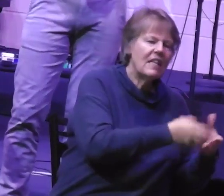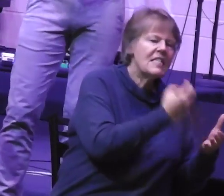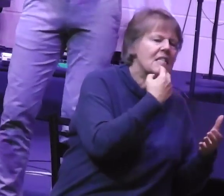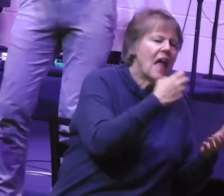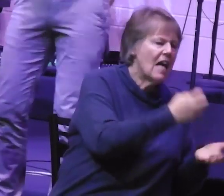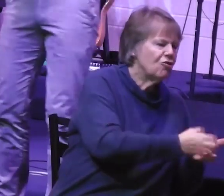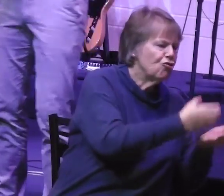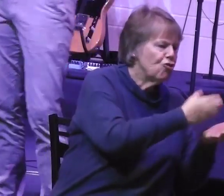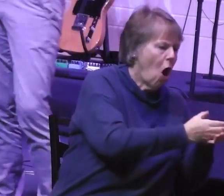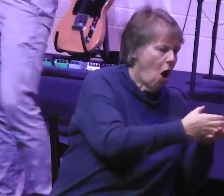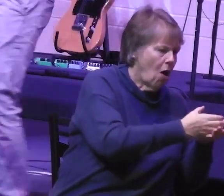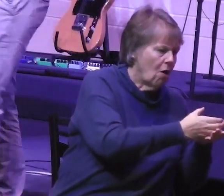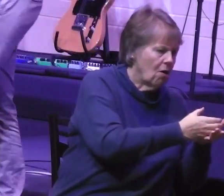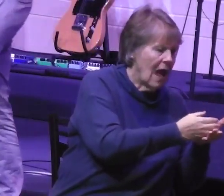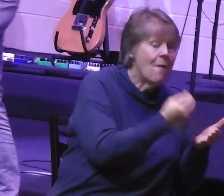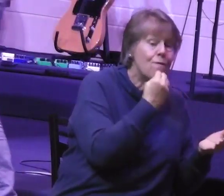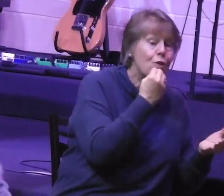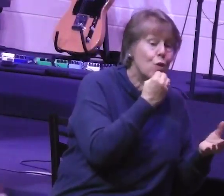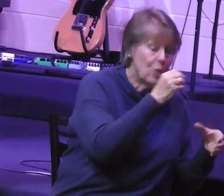they'd put a little piece of food in it.